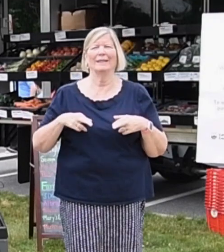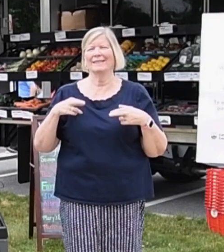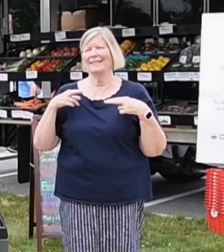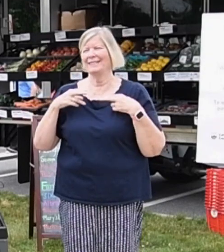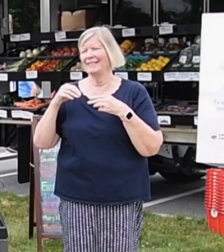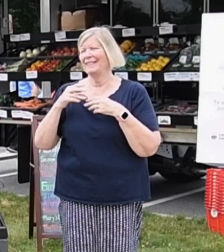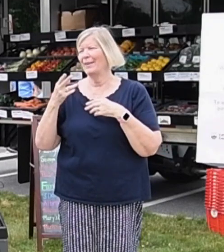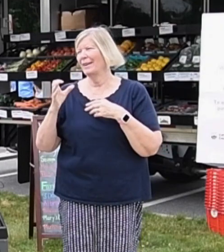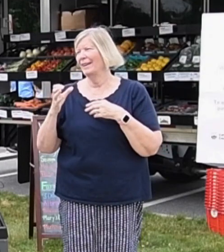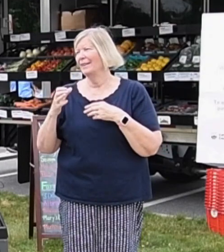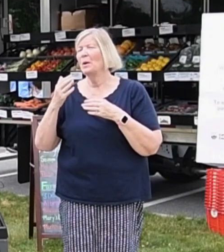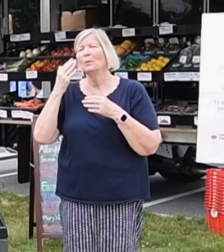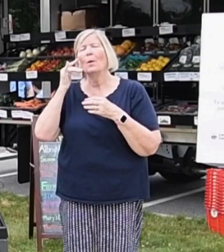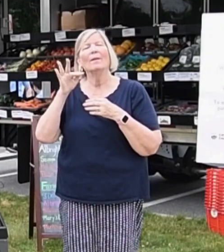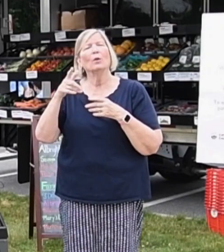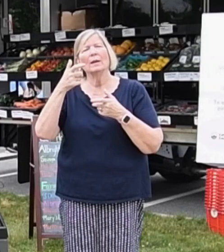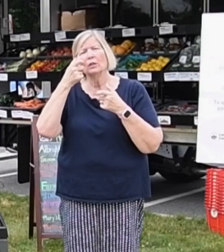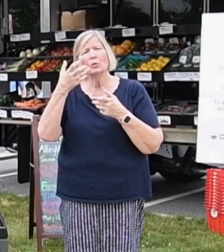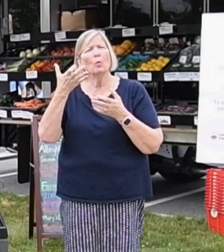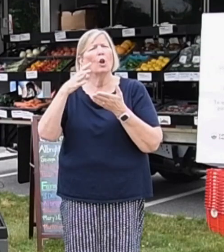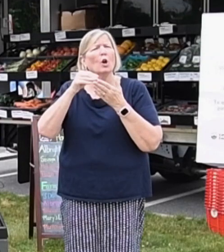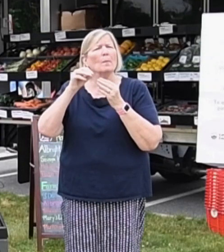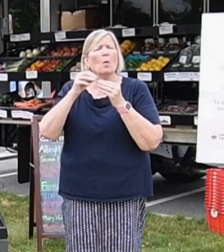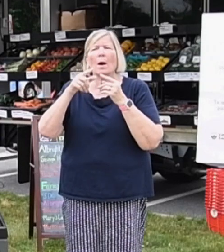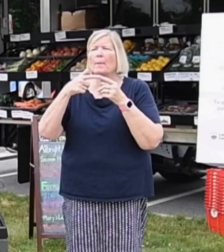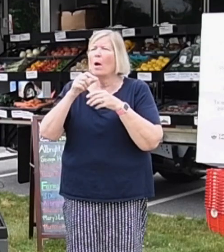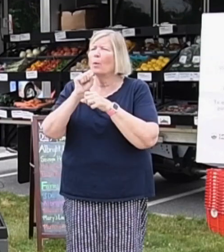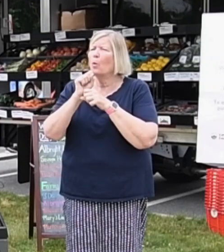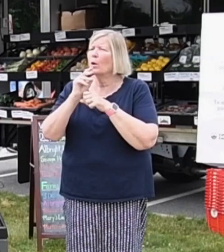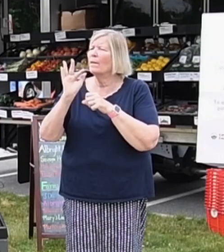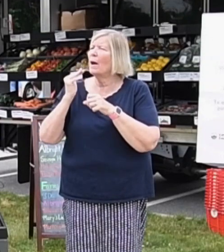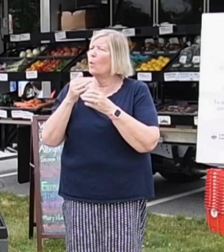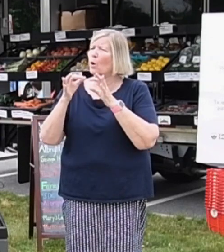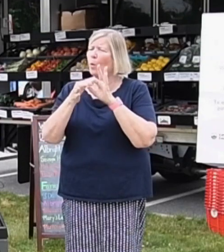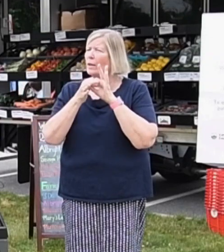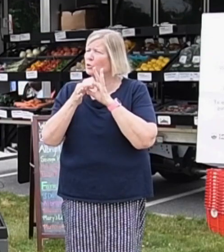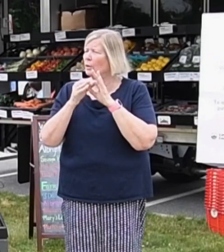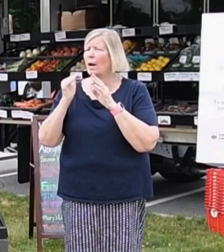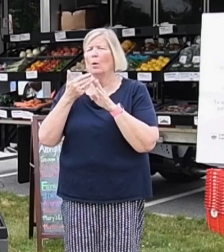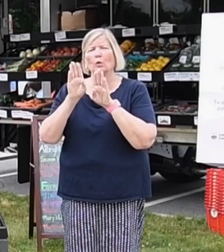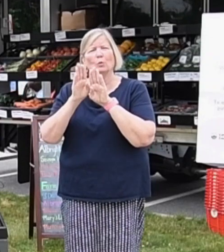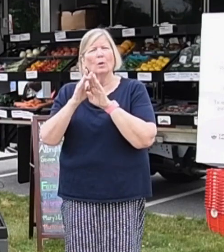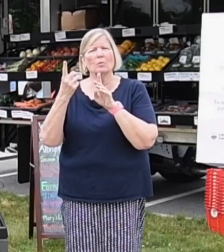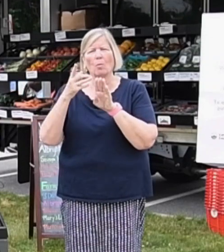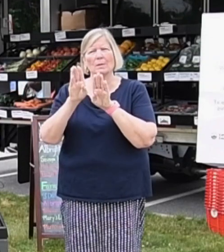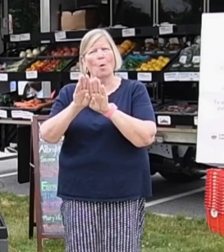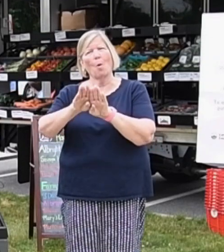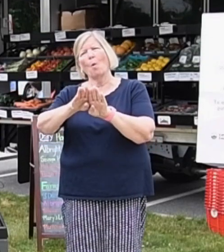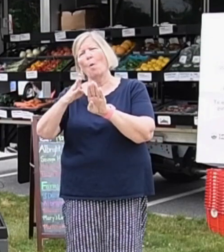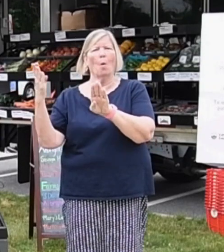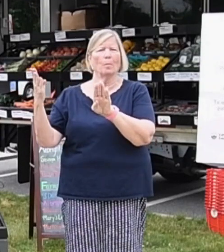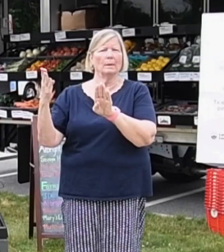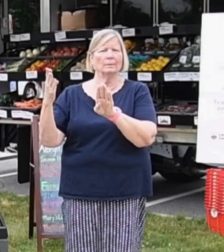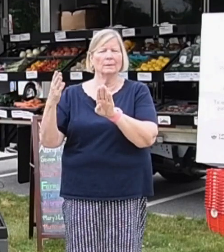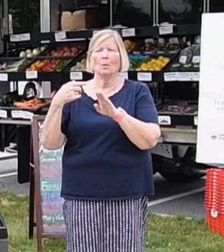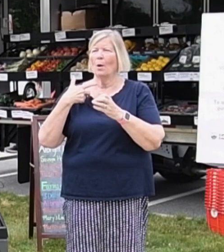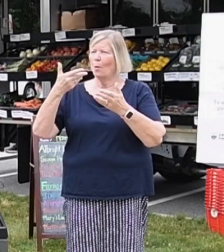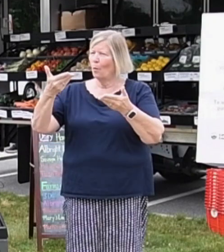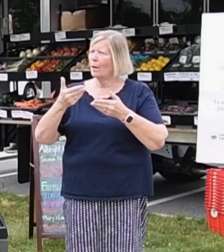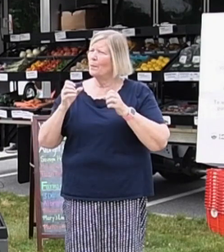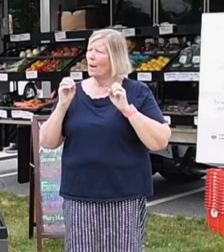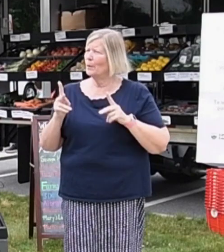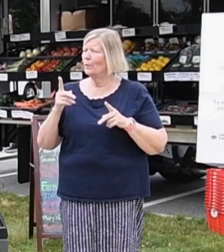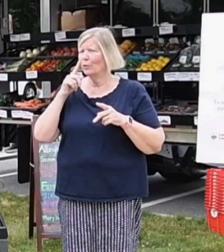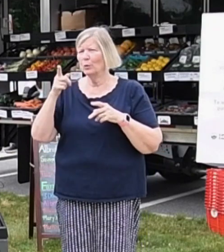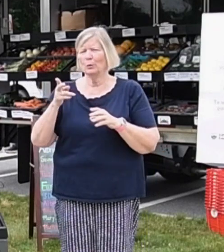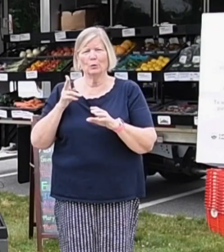county. Please know if you are interested in learning more about the work of the coalition, our doors are always open, and we would welcome the opportunity